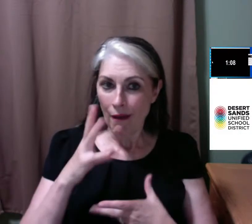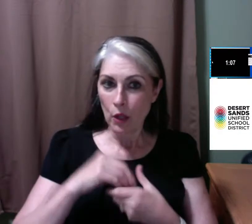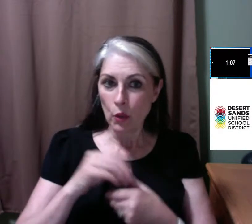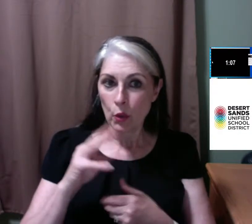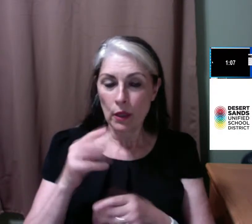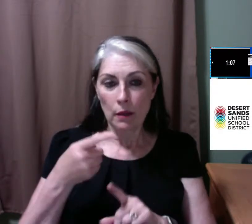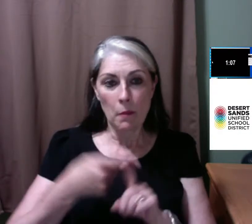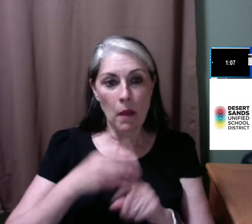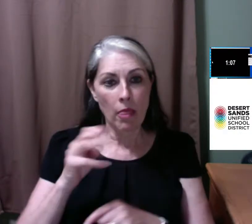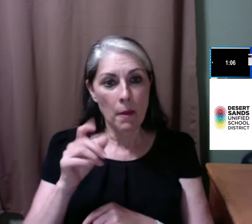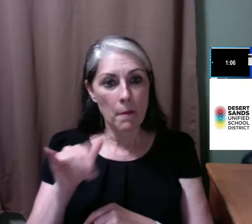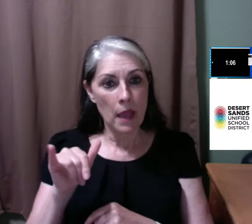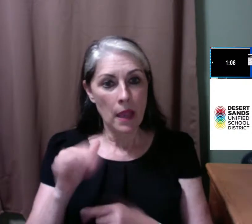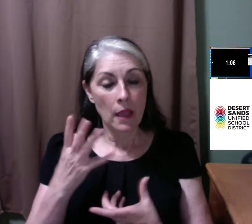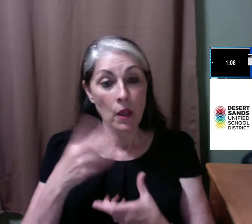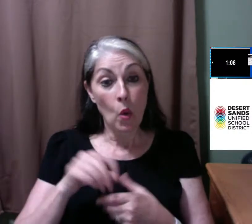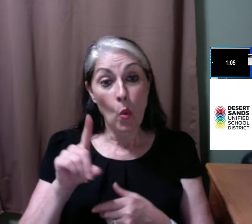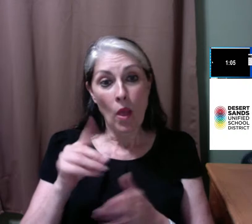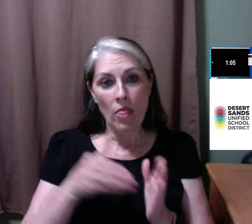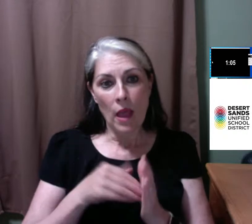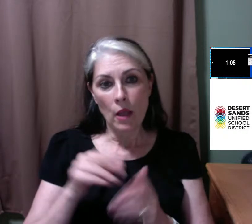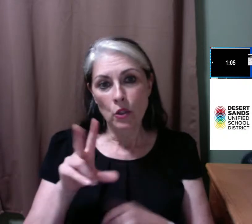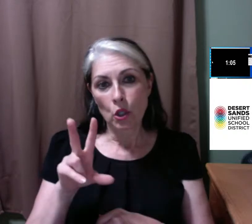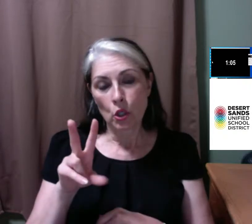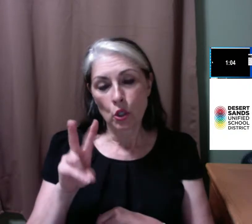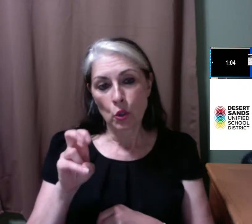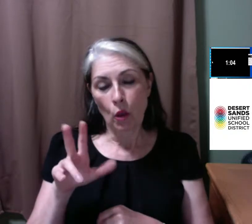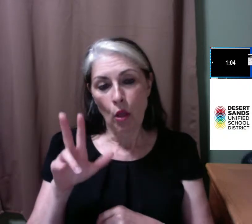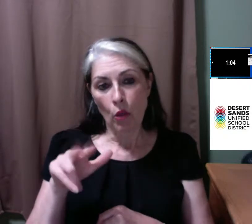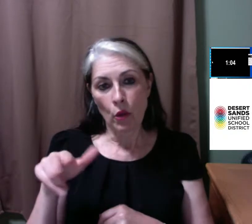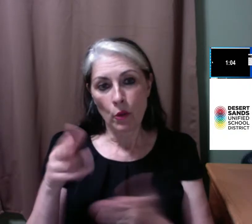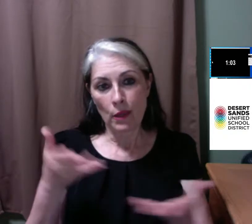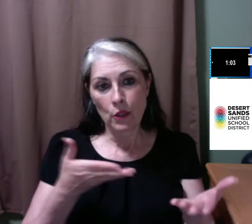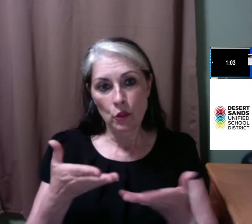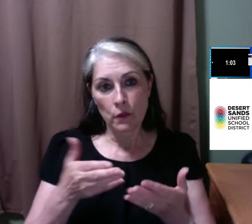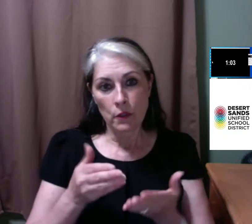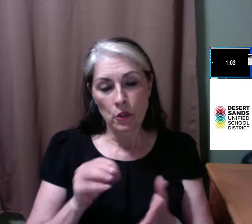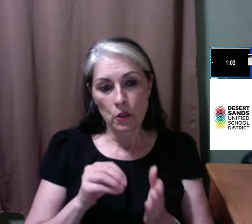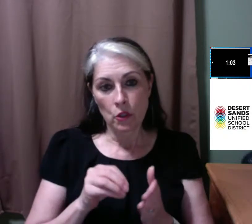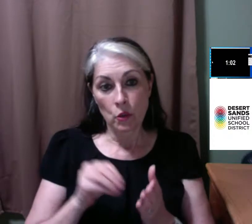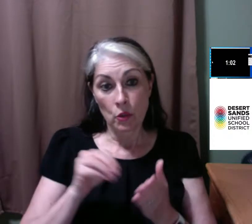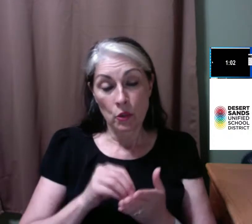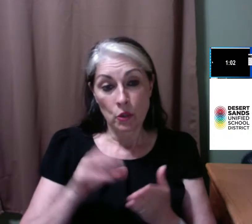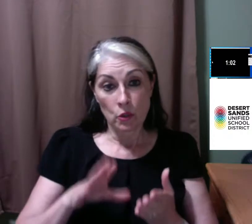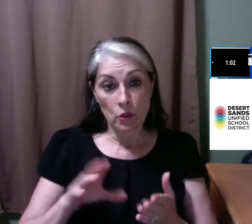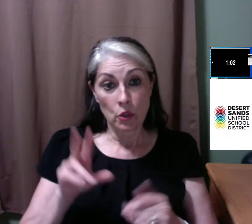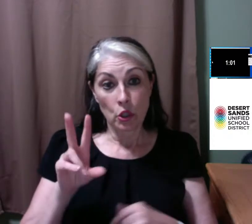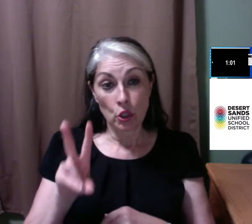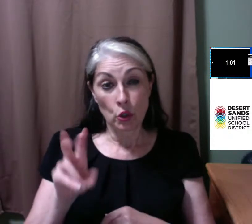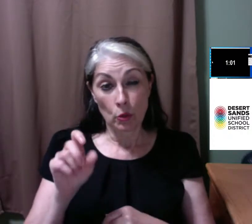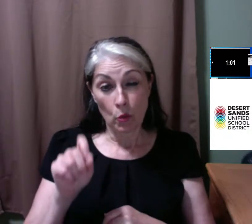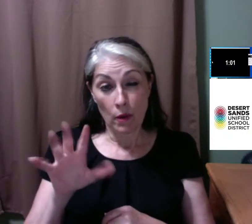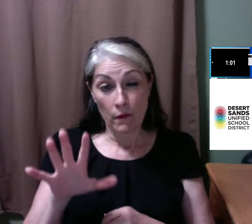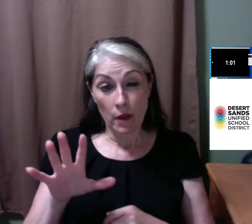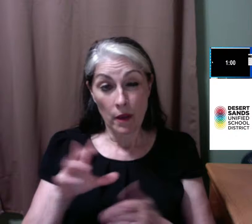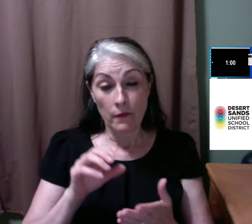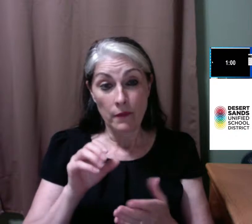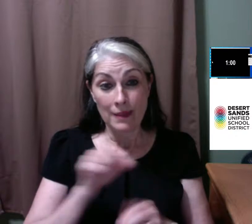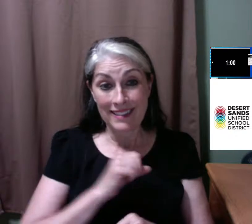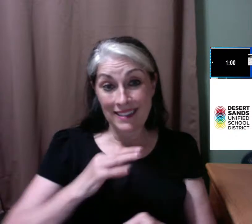provided 1,233 services to our students with 2.5 staff members working with